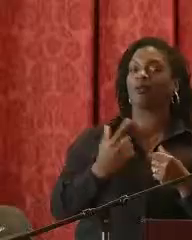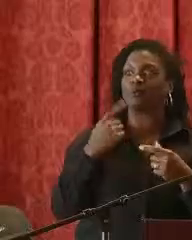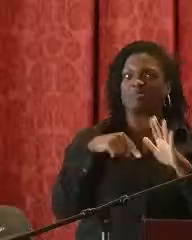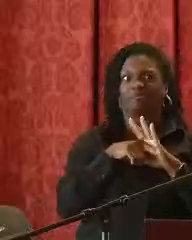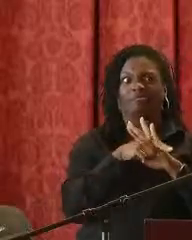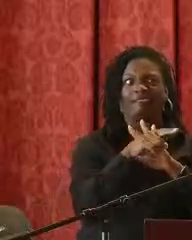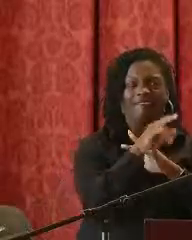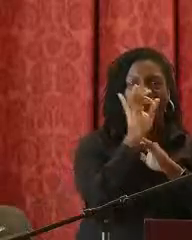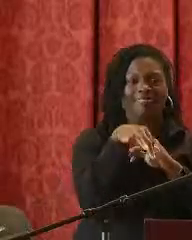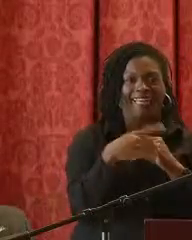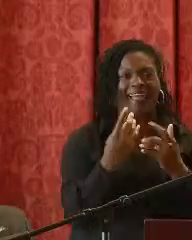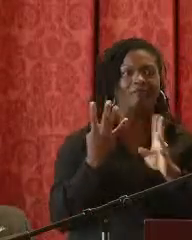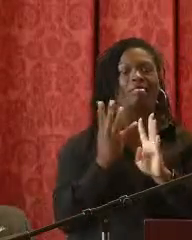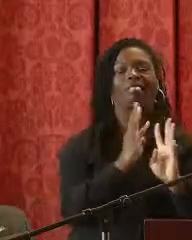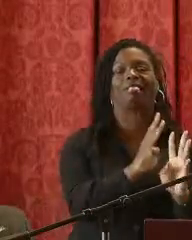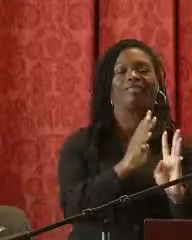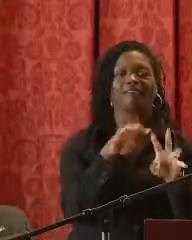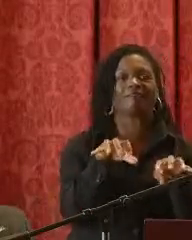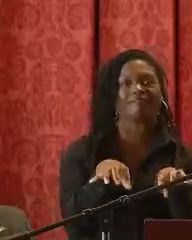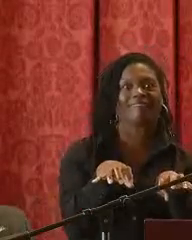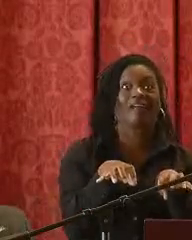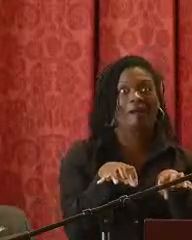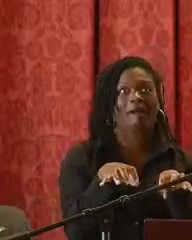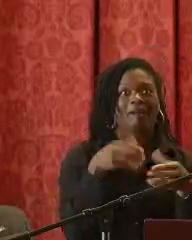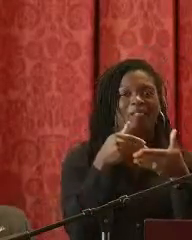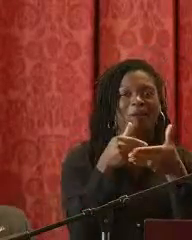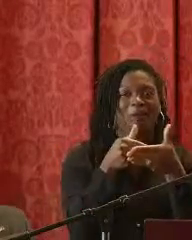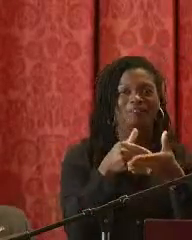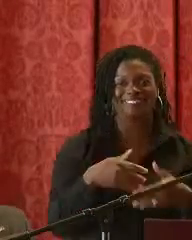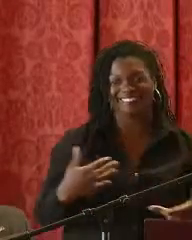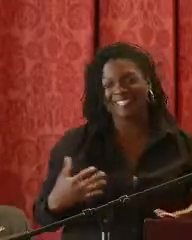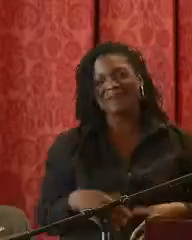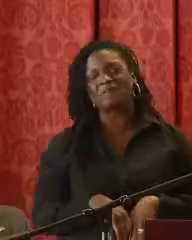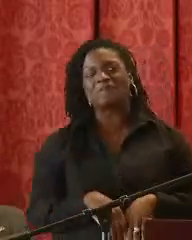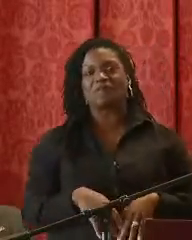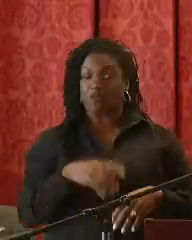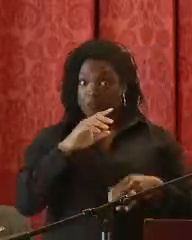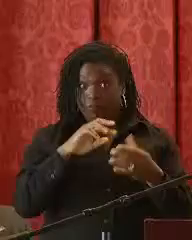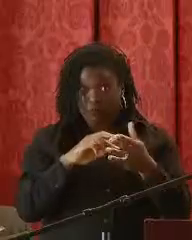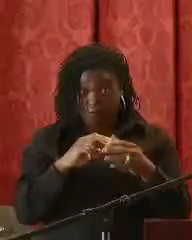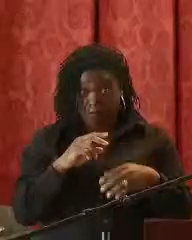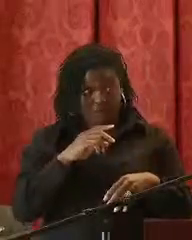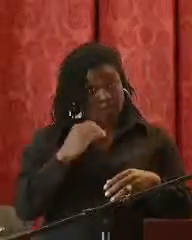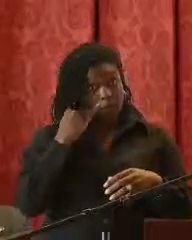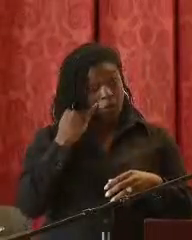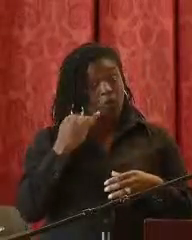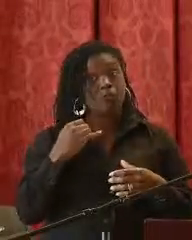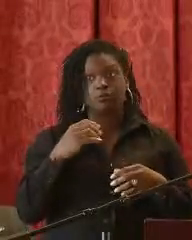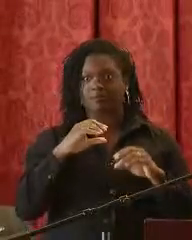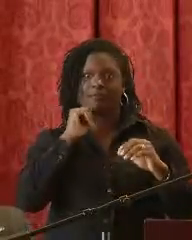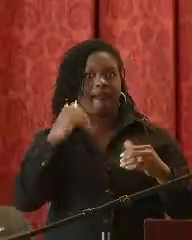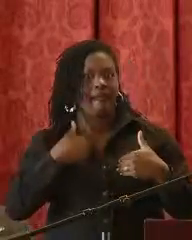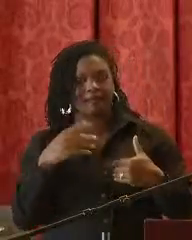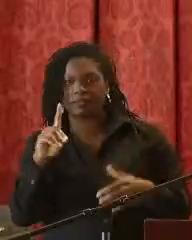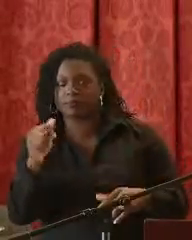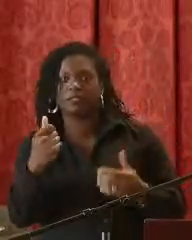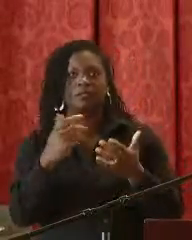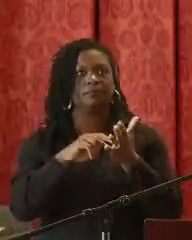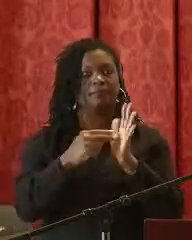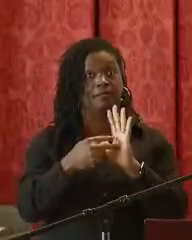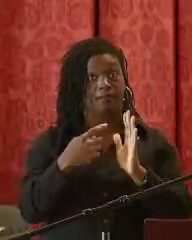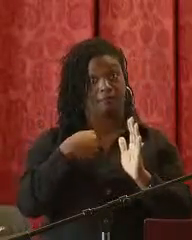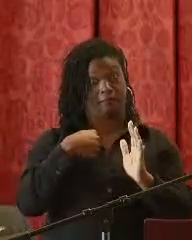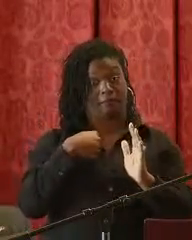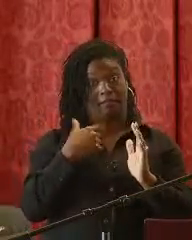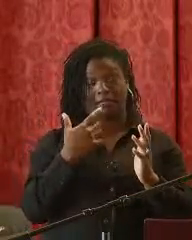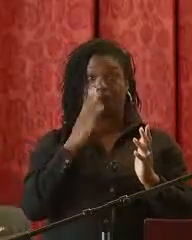Would it make me just as passionate that I am today? I always say to people that being diagnosed actually was